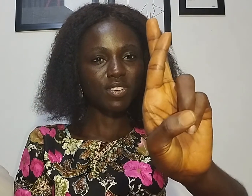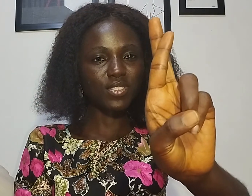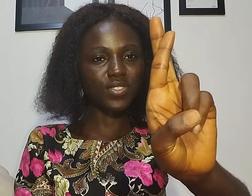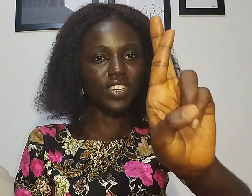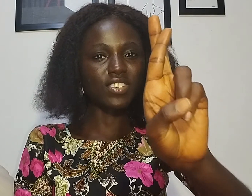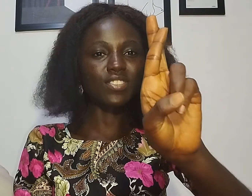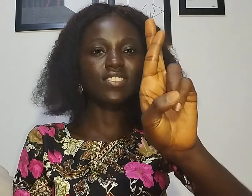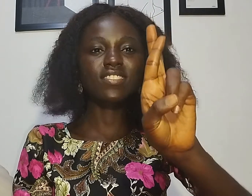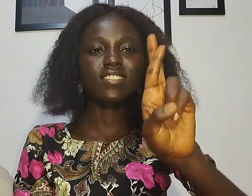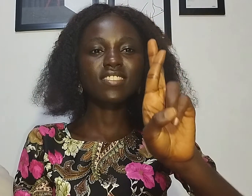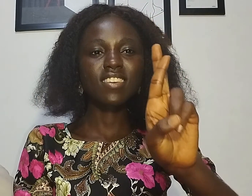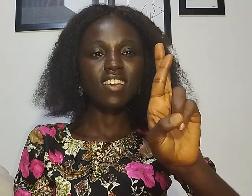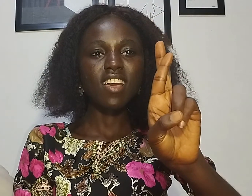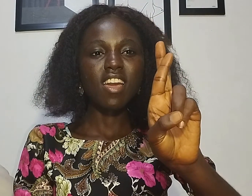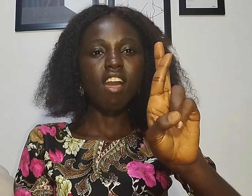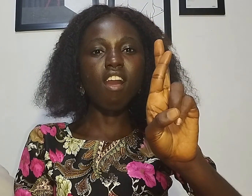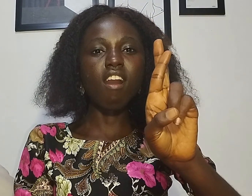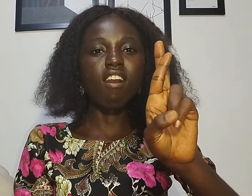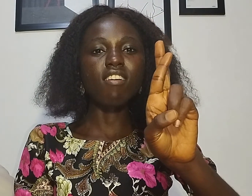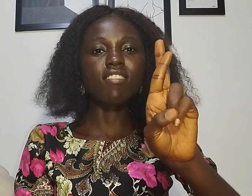crossed fingers. R.